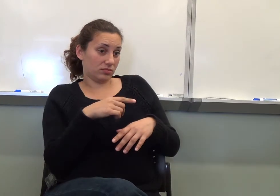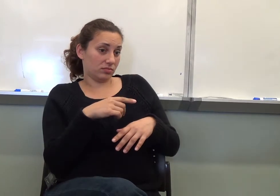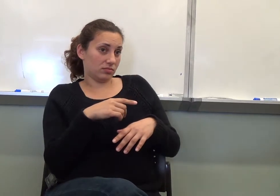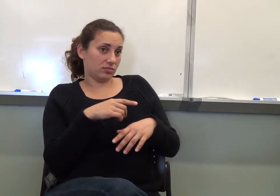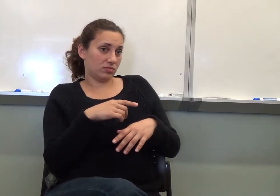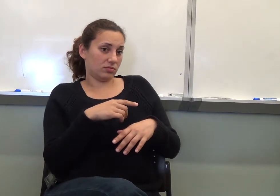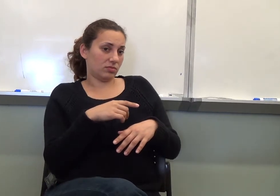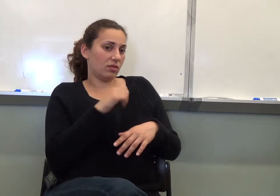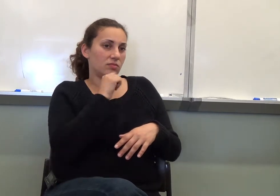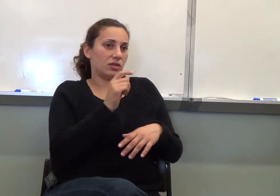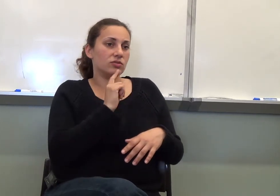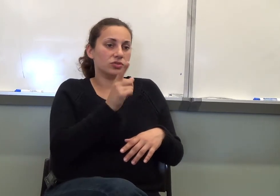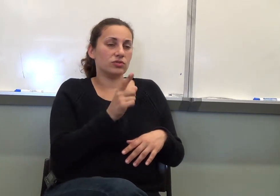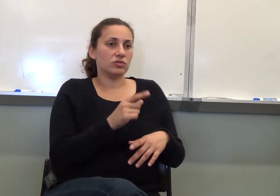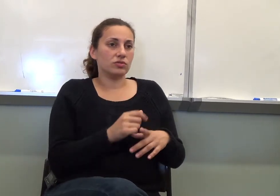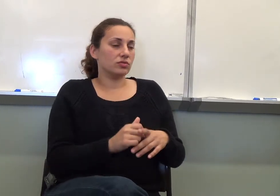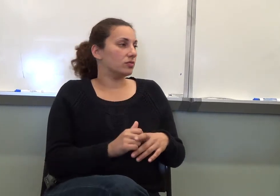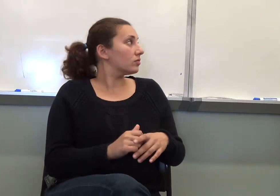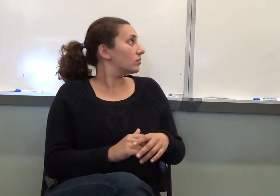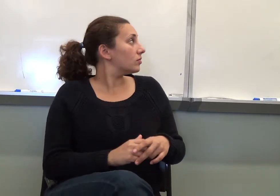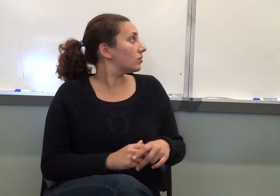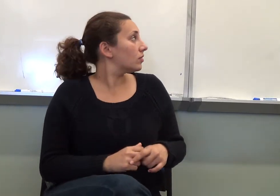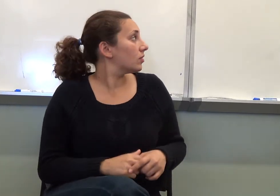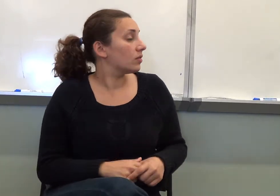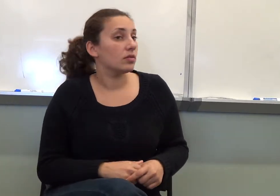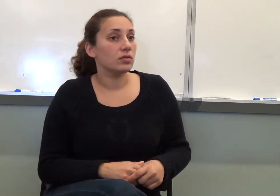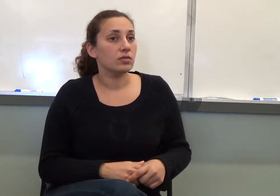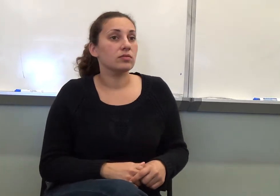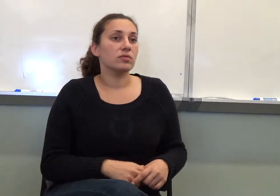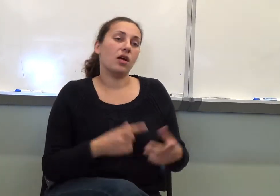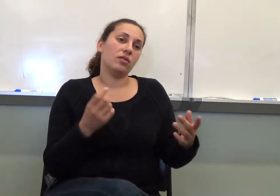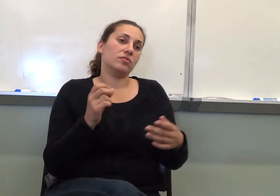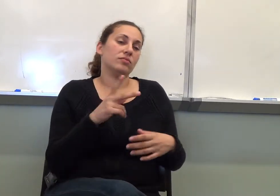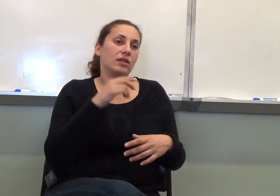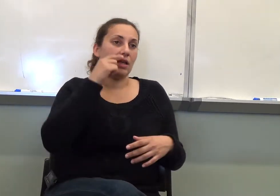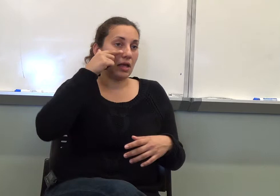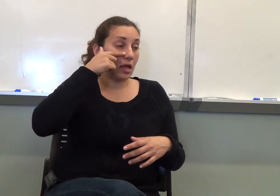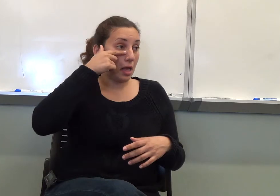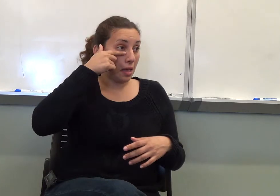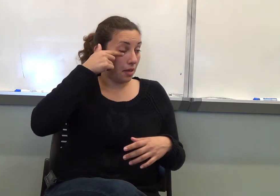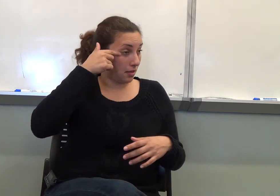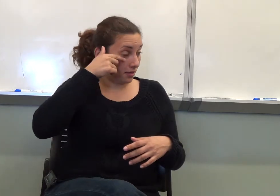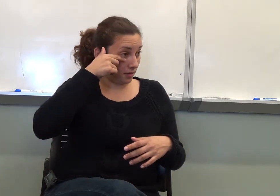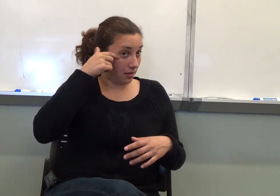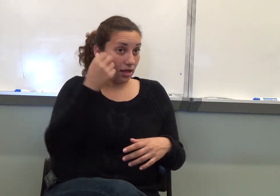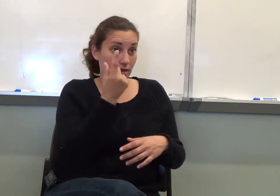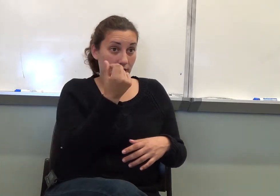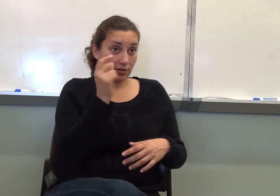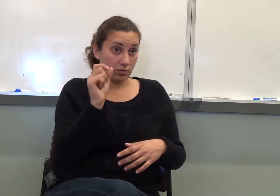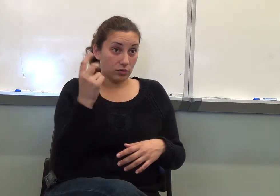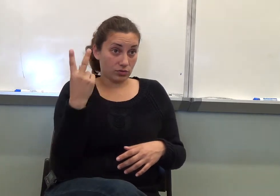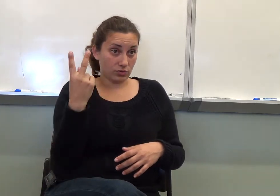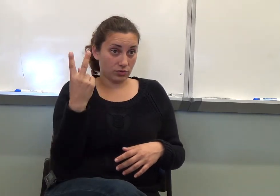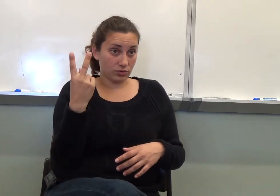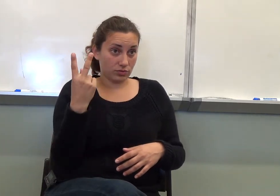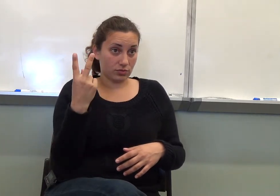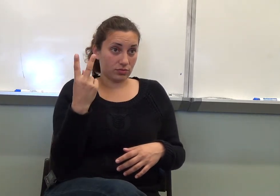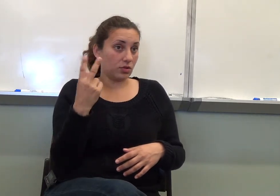way of writing this down. 7 equals 7. Well, no one's going to argue about that. I mean, that's obvious. If you can't agree on